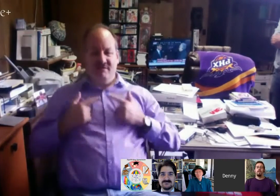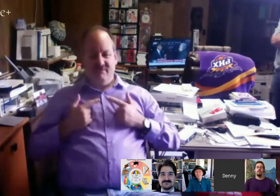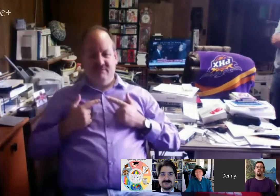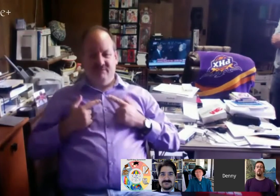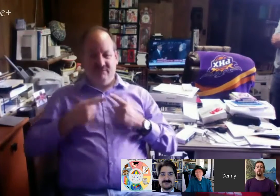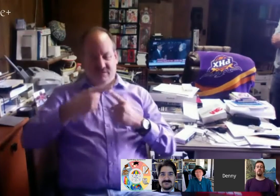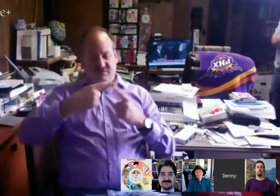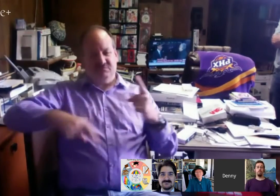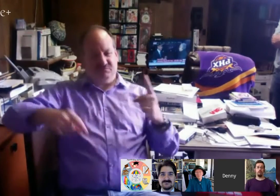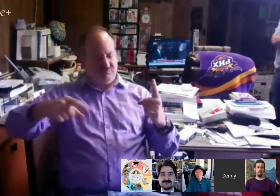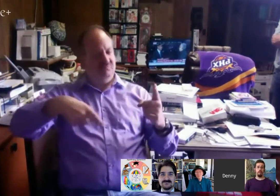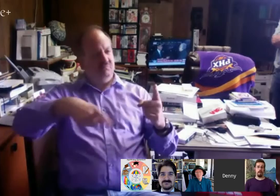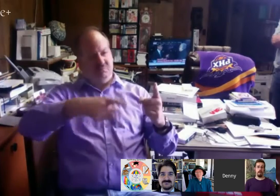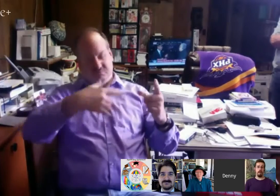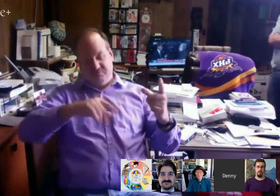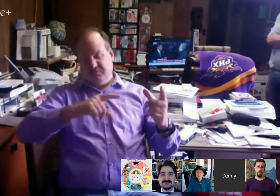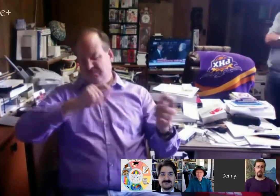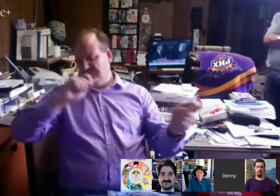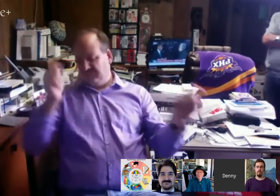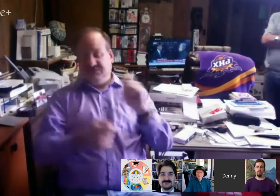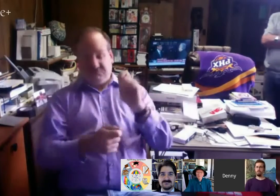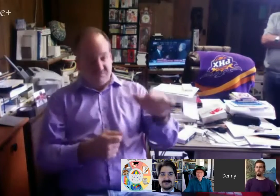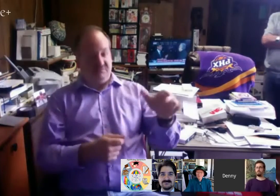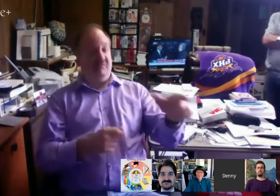was a turning point in my life.